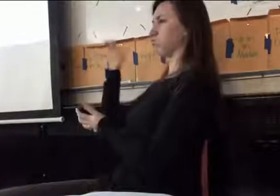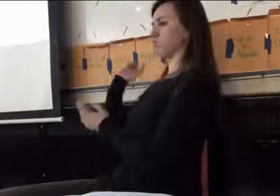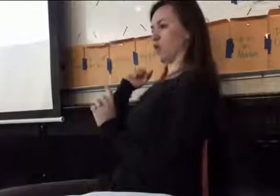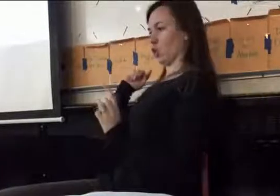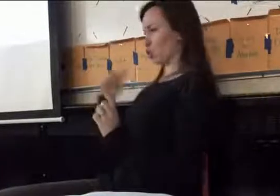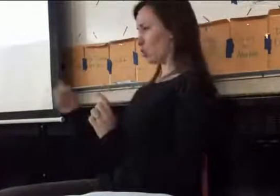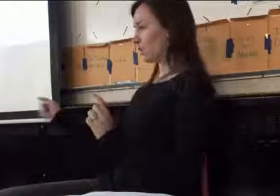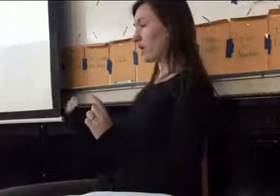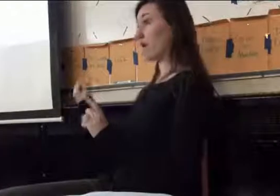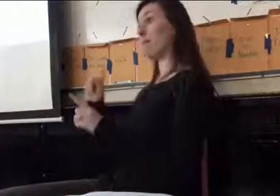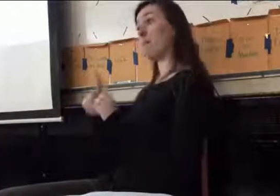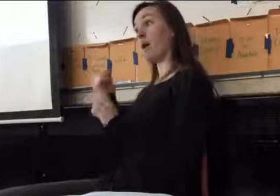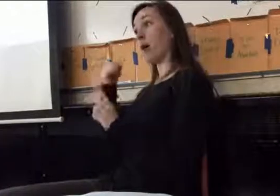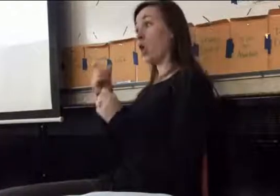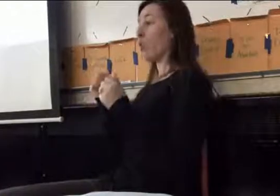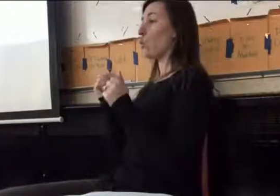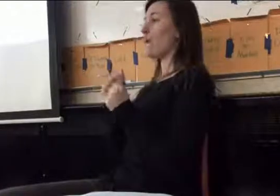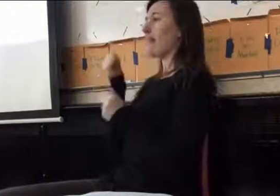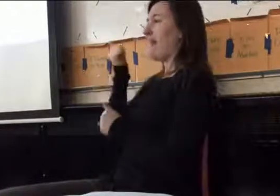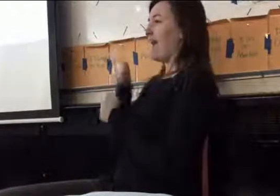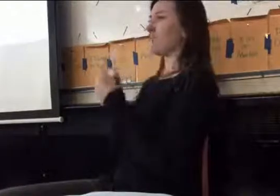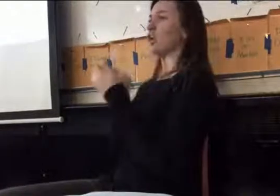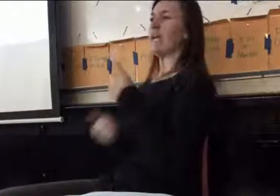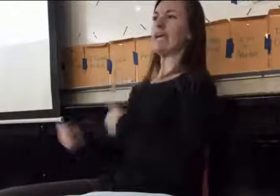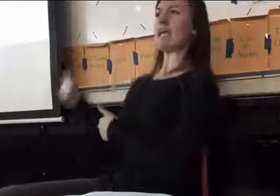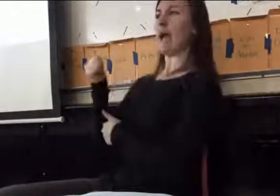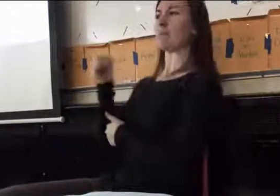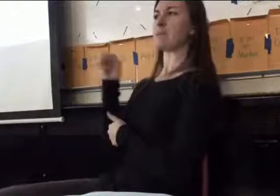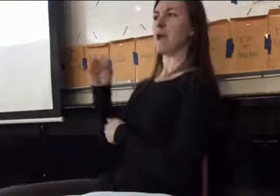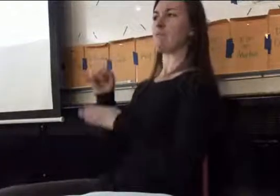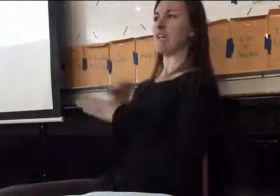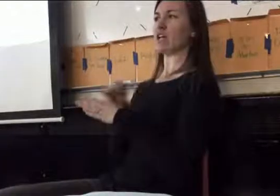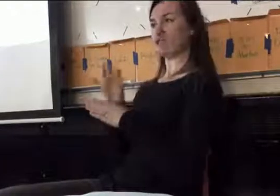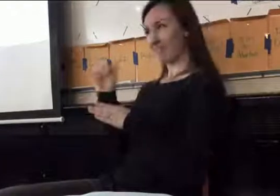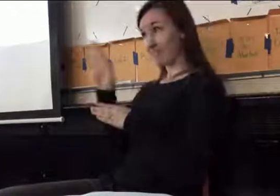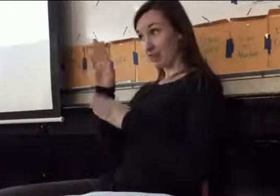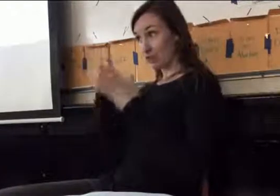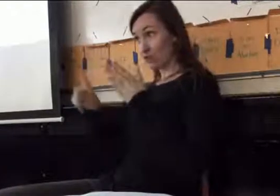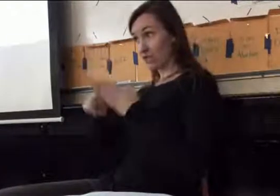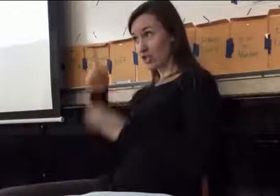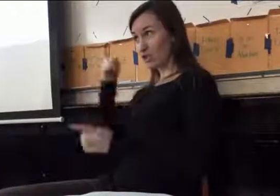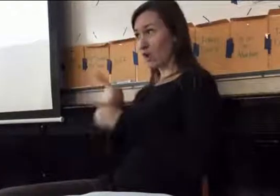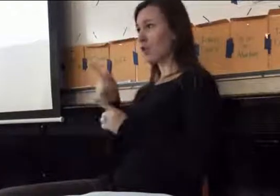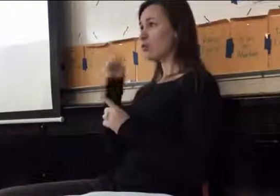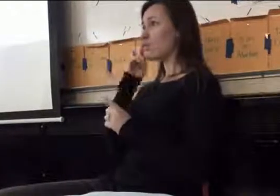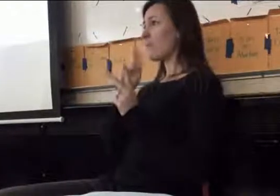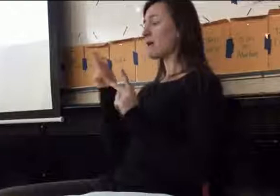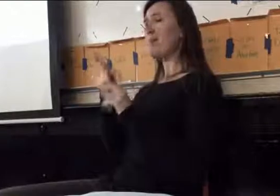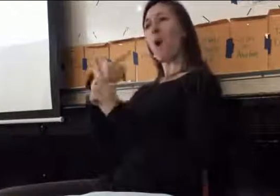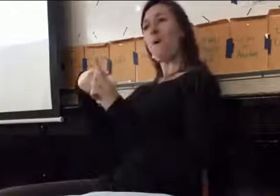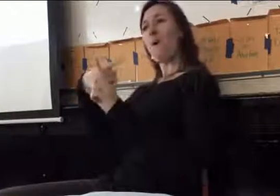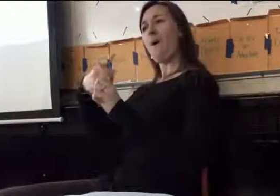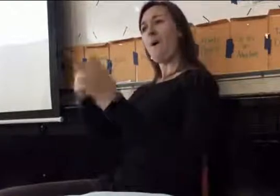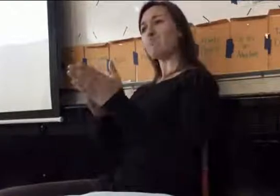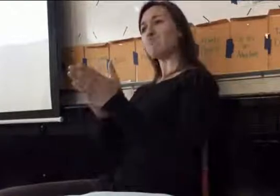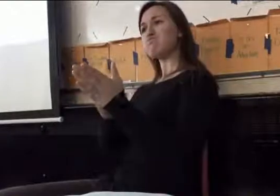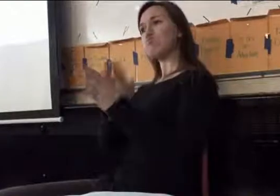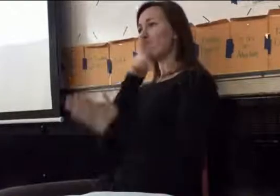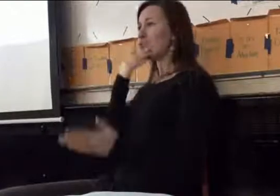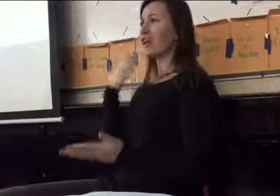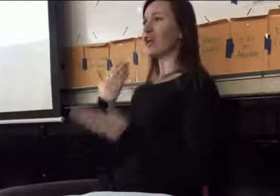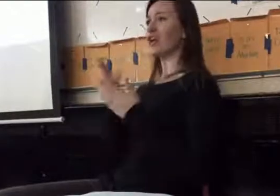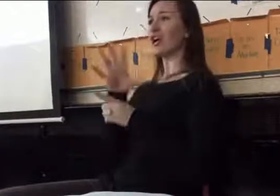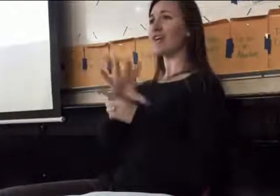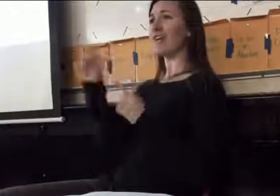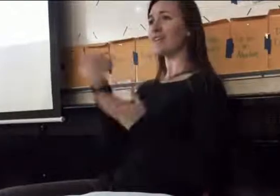who's a captain of industry, there's got to be something negative. Just like you guys, when you did your research, you saw that there were people who did really awesome things and really